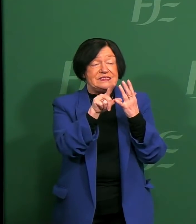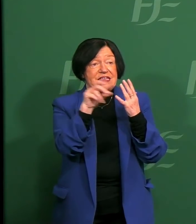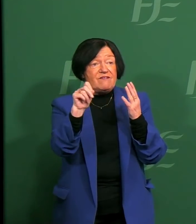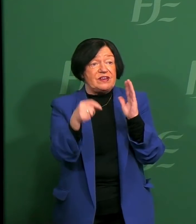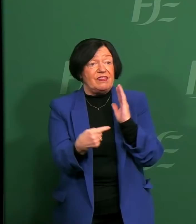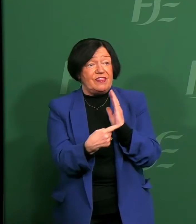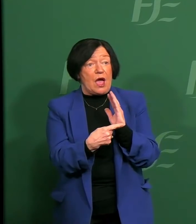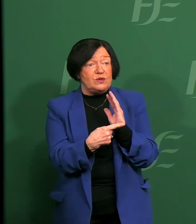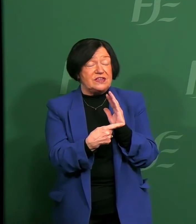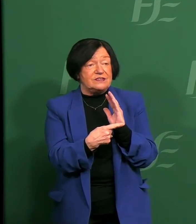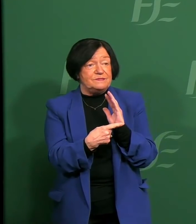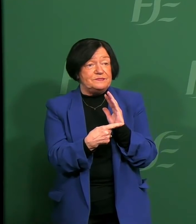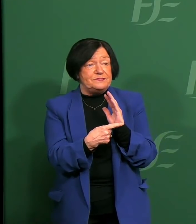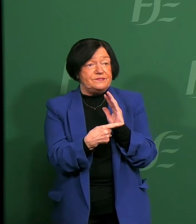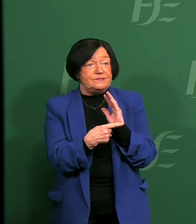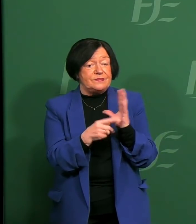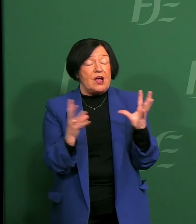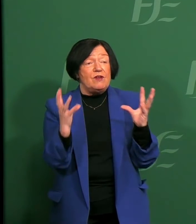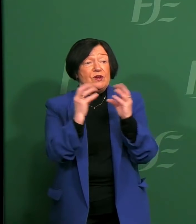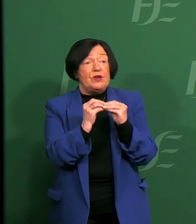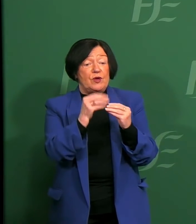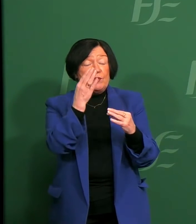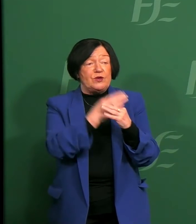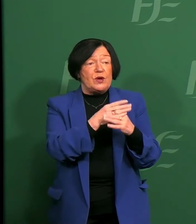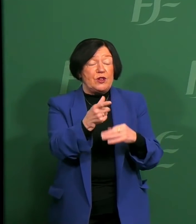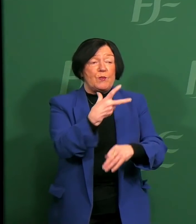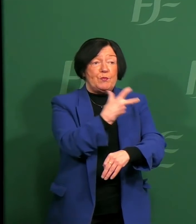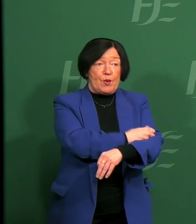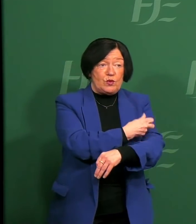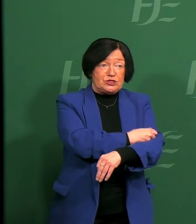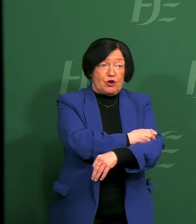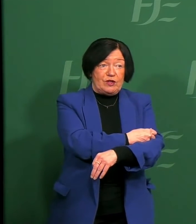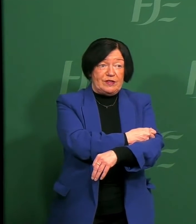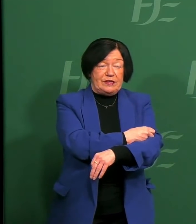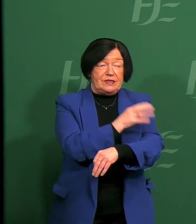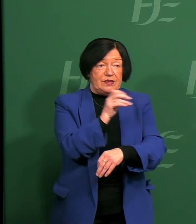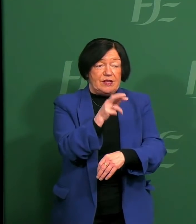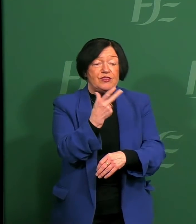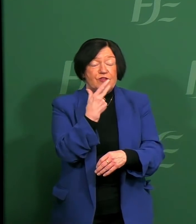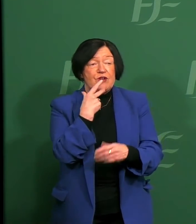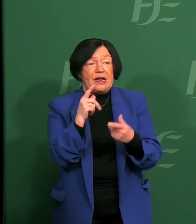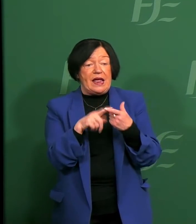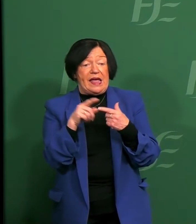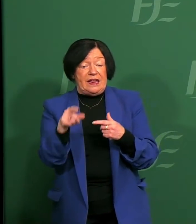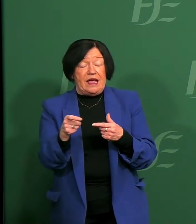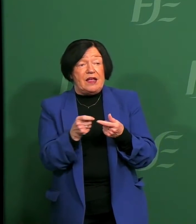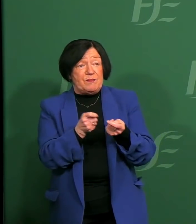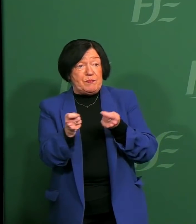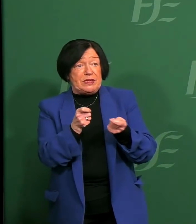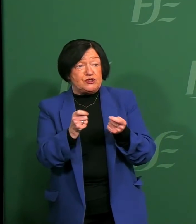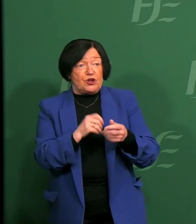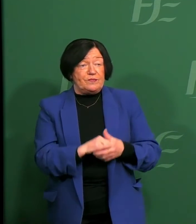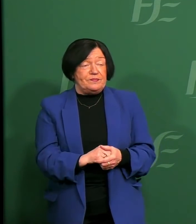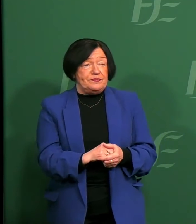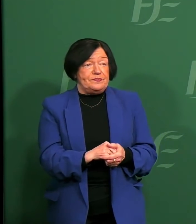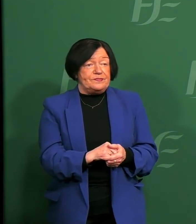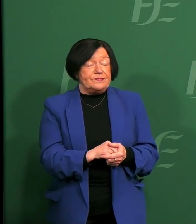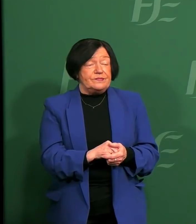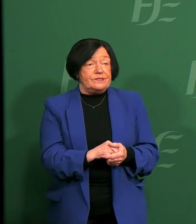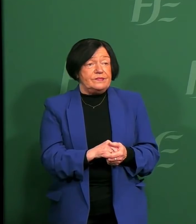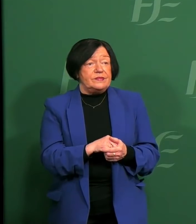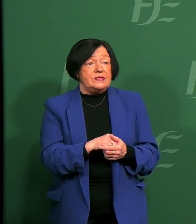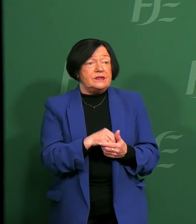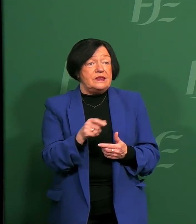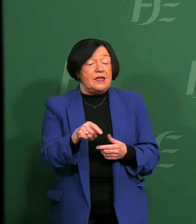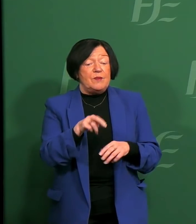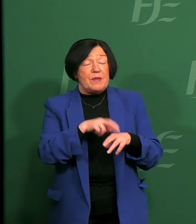1,070,000 in total between the boosters and the third vaccine dose administered. And even the